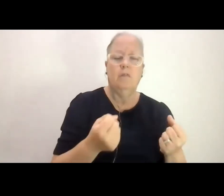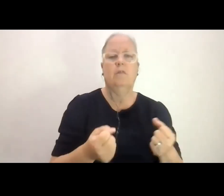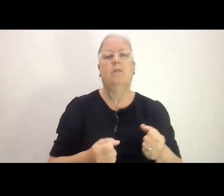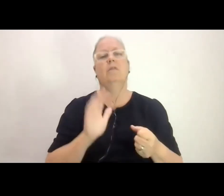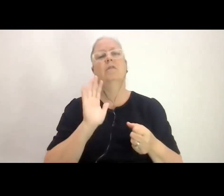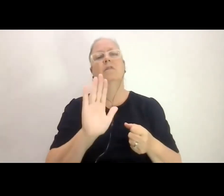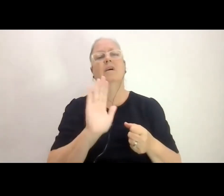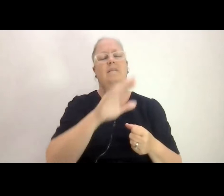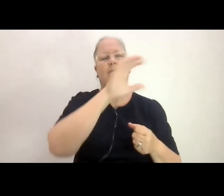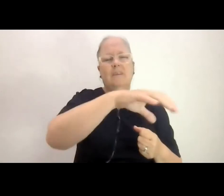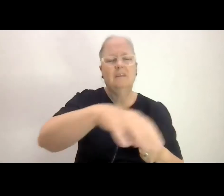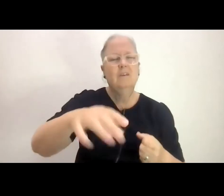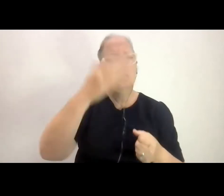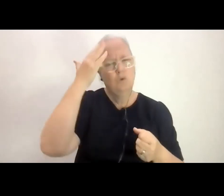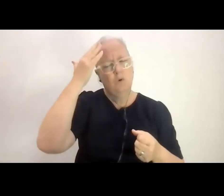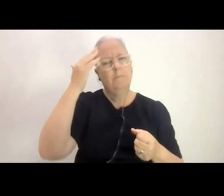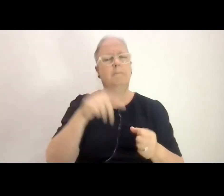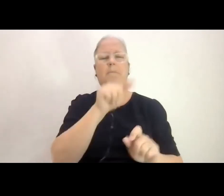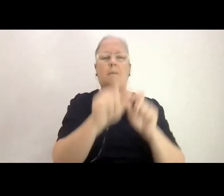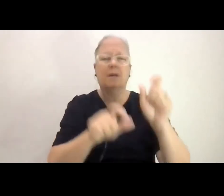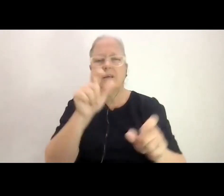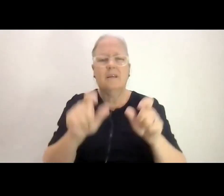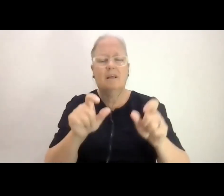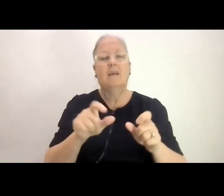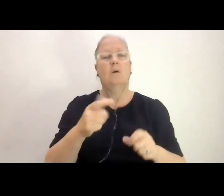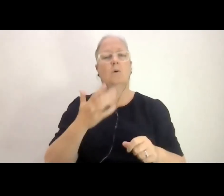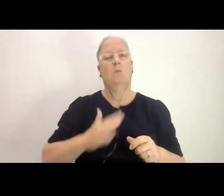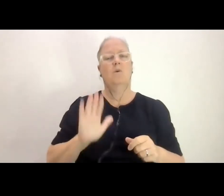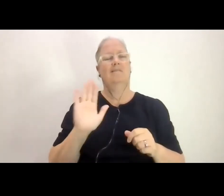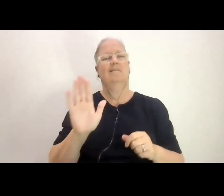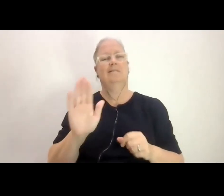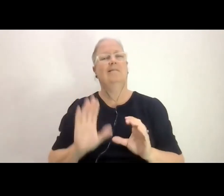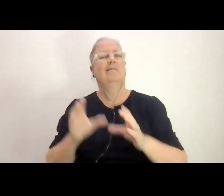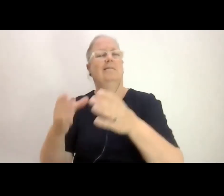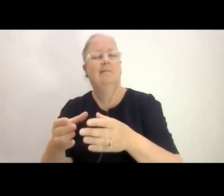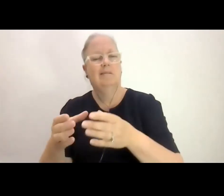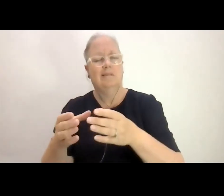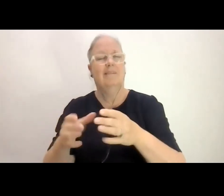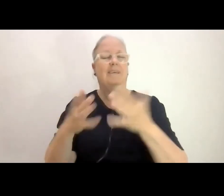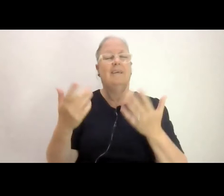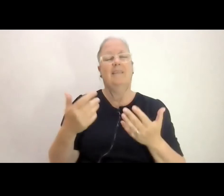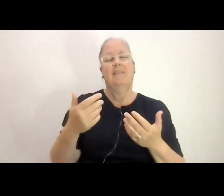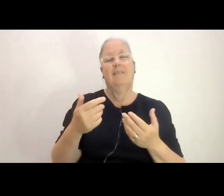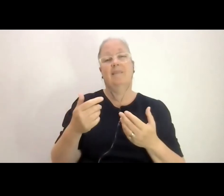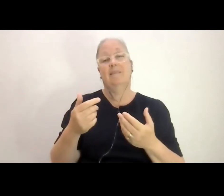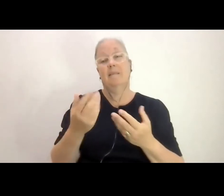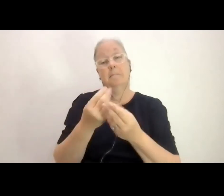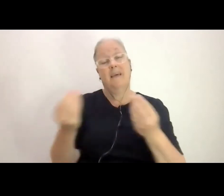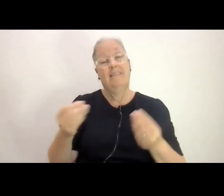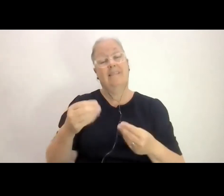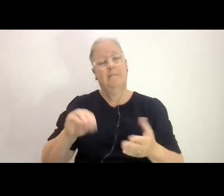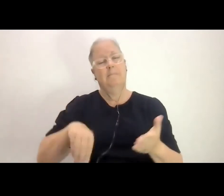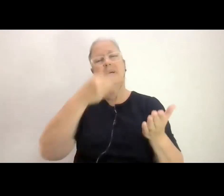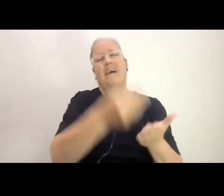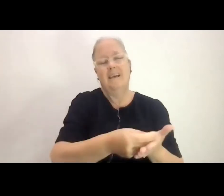because of the people prefer private sector, that's why linked to our pocket expense. So it is require